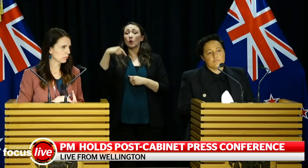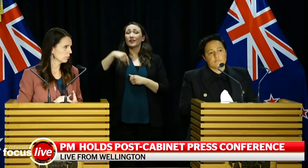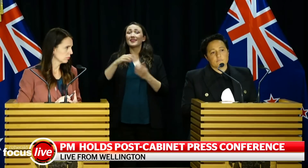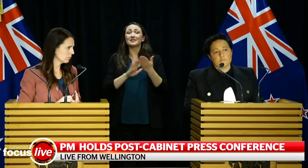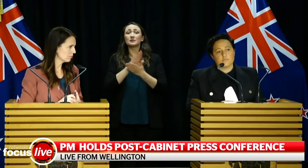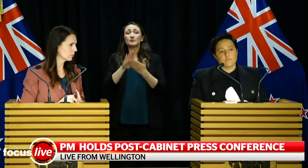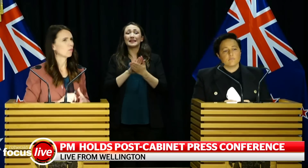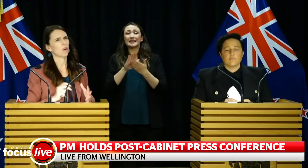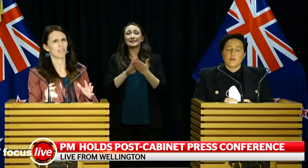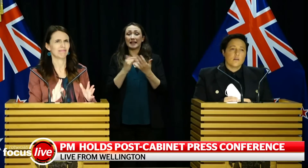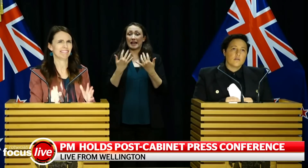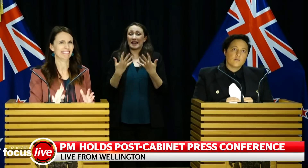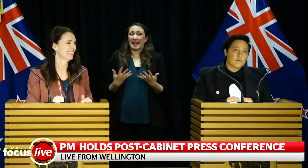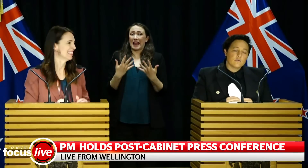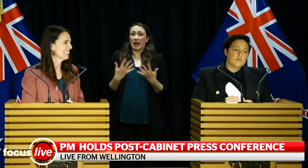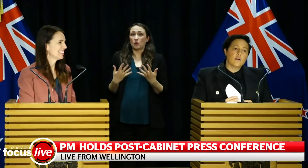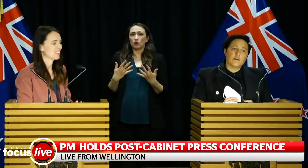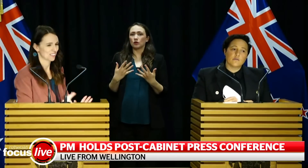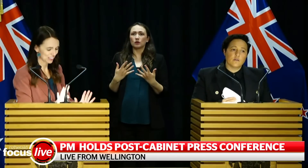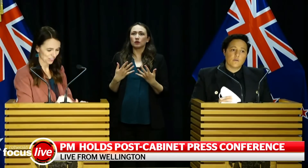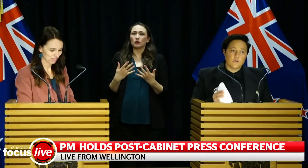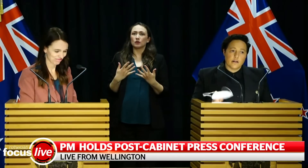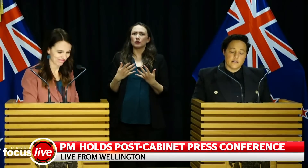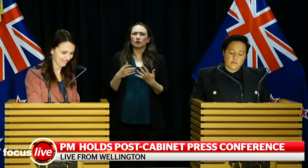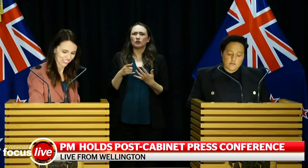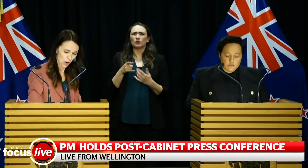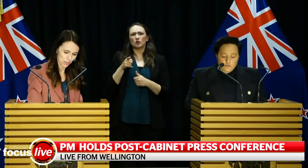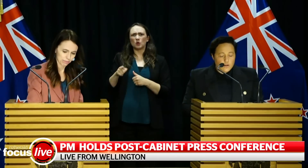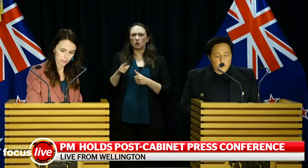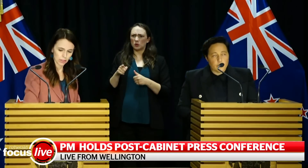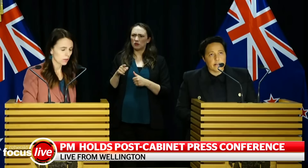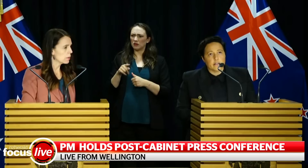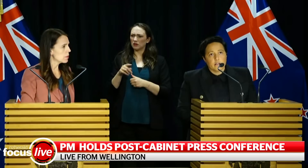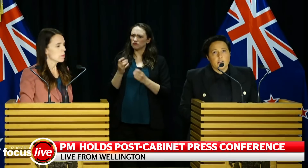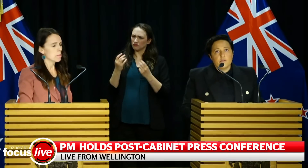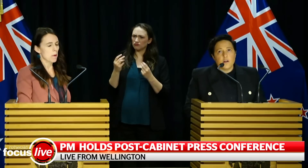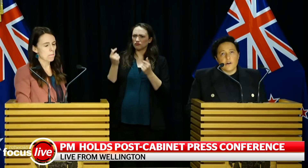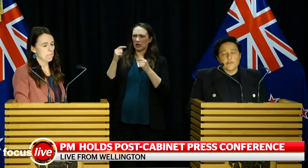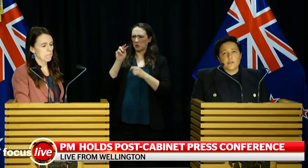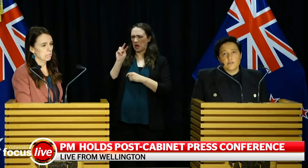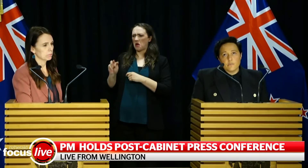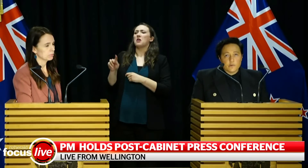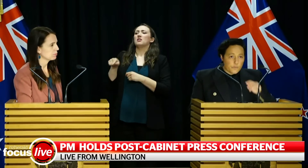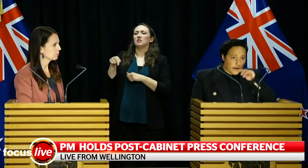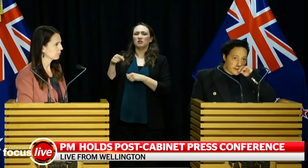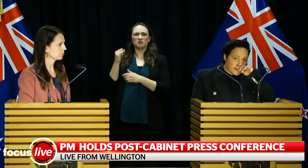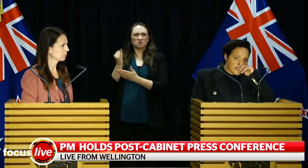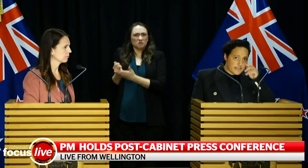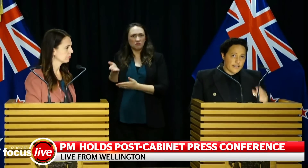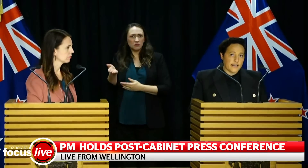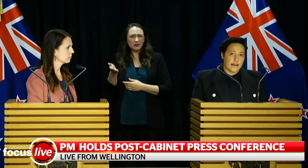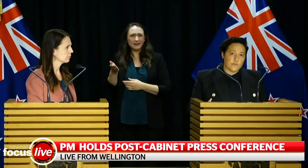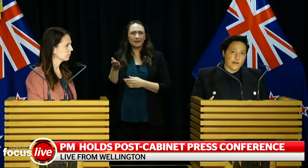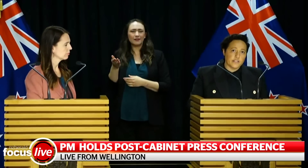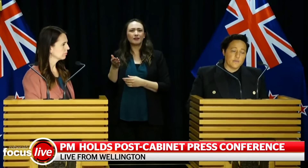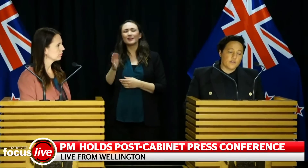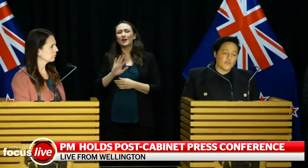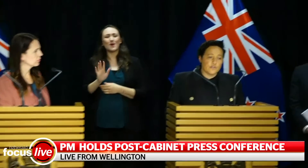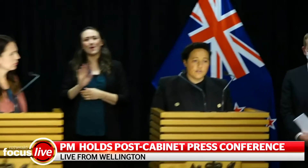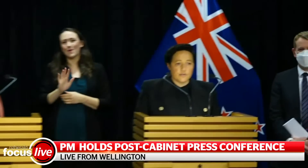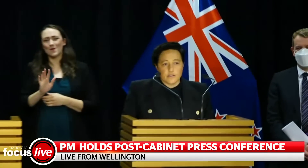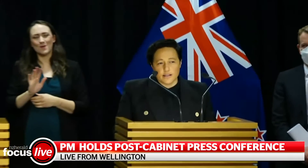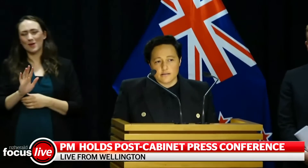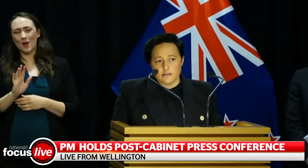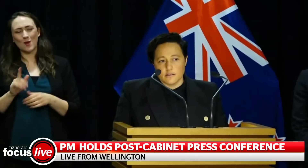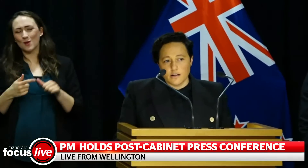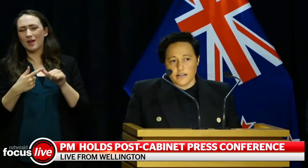innocent until proven guilty for some crimes. No, in not New quite. Zealand, or No. Not quite. Not that far. No. So the criminal proceeds, the regime